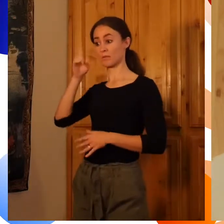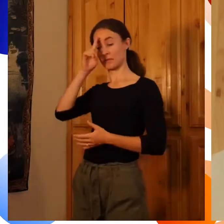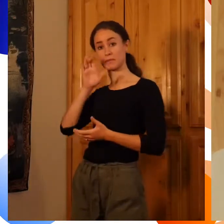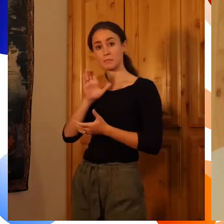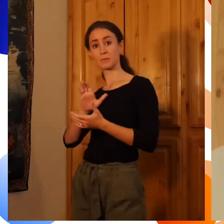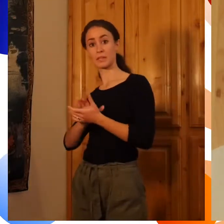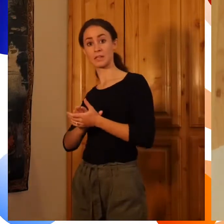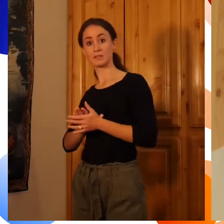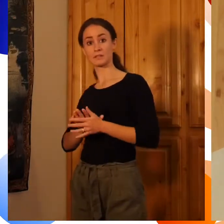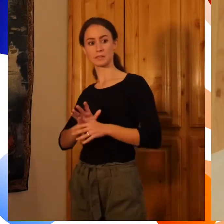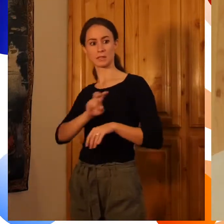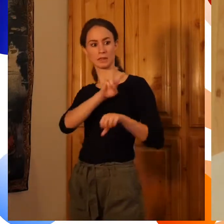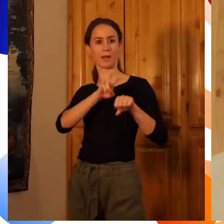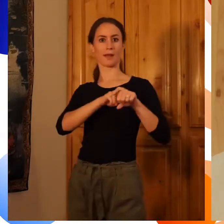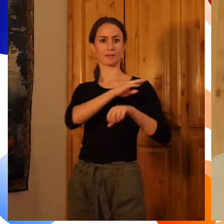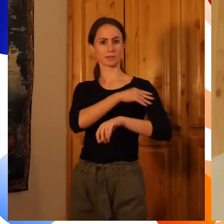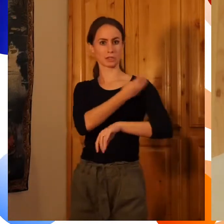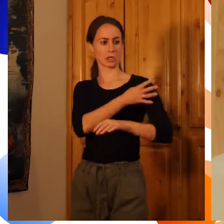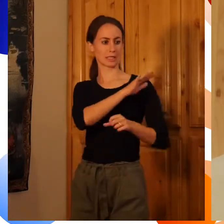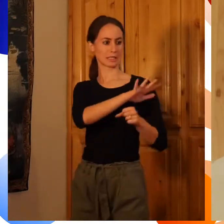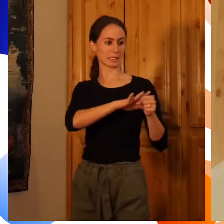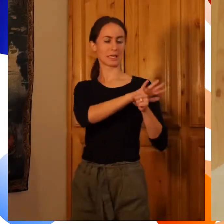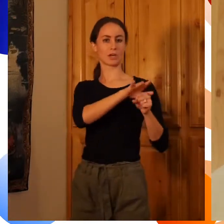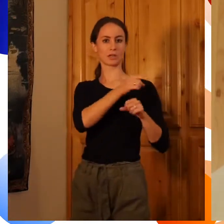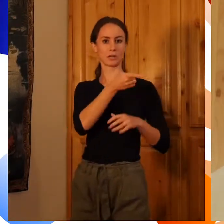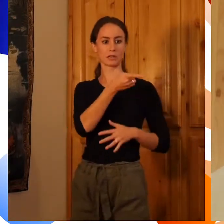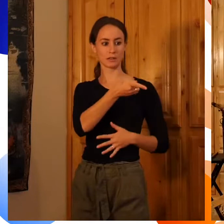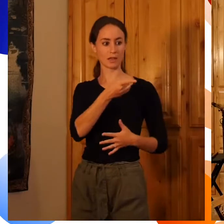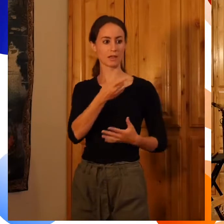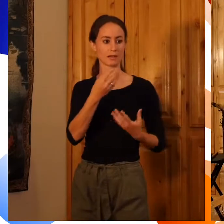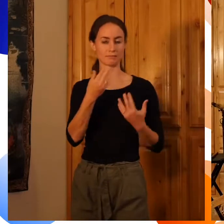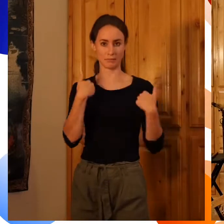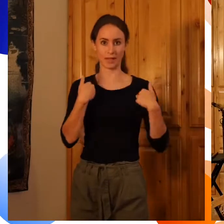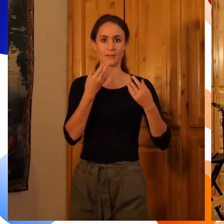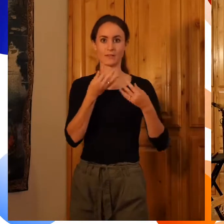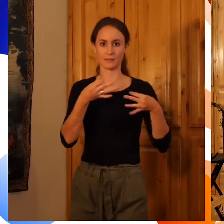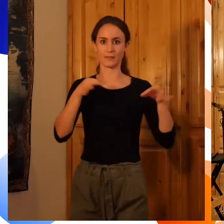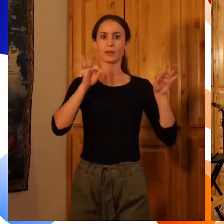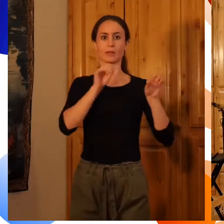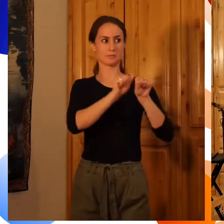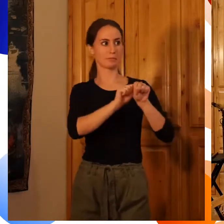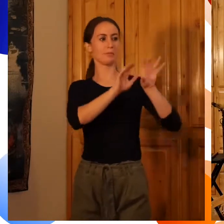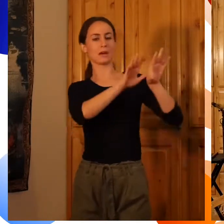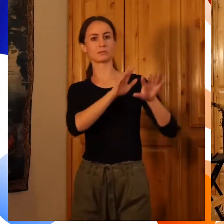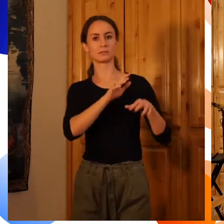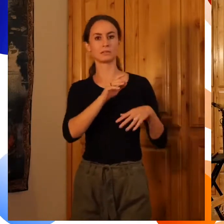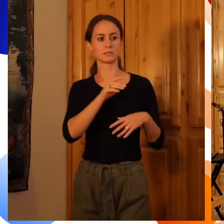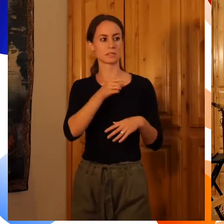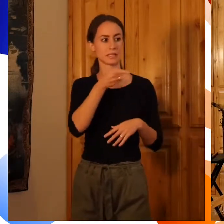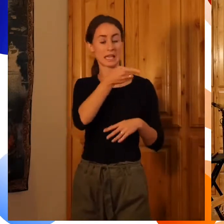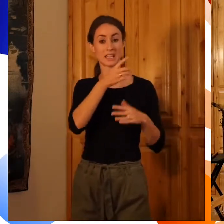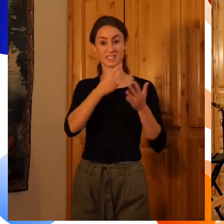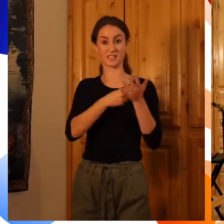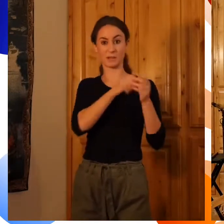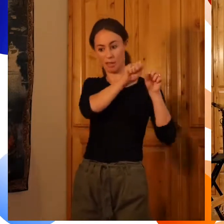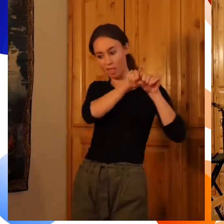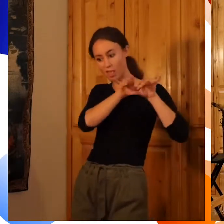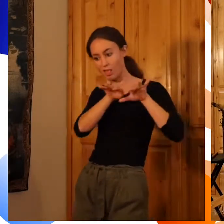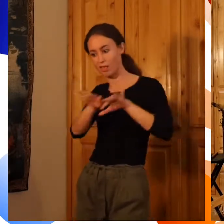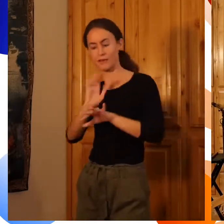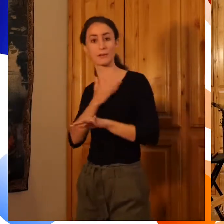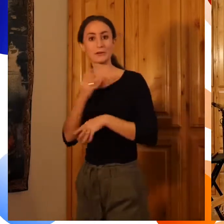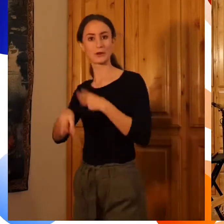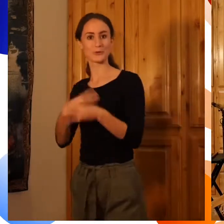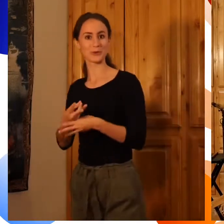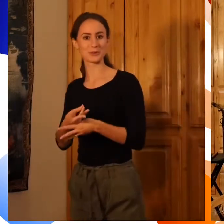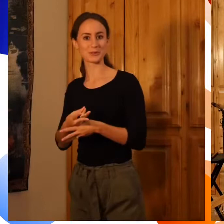that they come out from there and celebrate into the mortal world from time to time. How many instruments play? This is mine